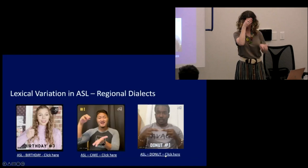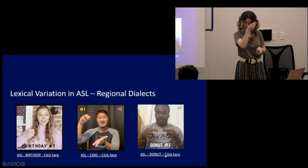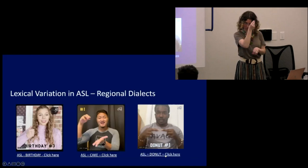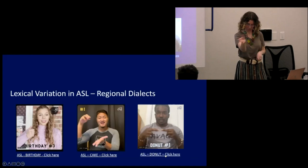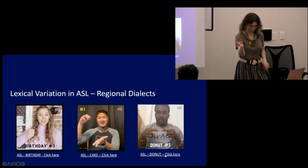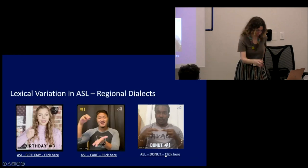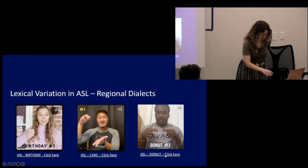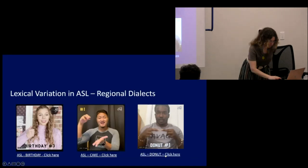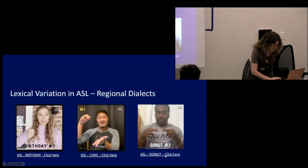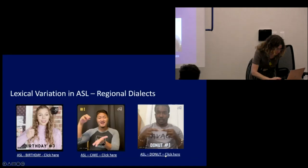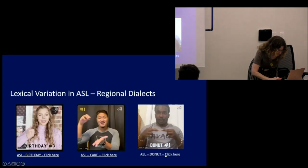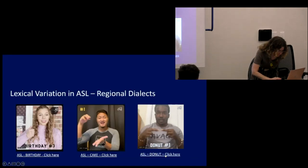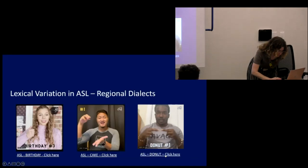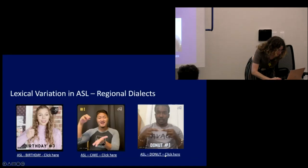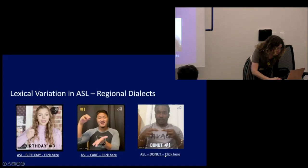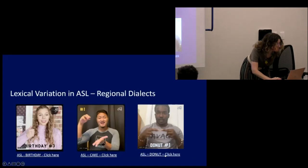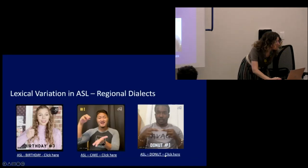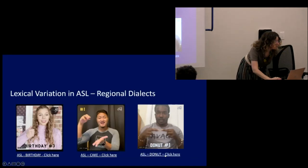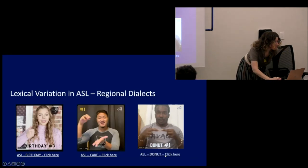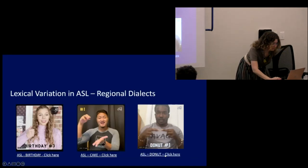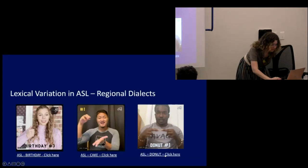Donuts. It's a very important concept.